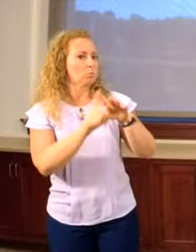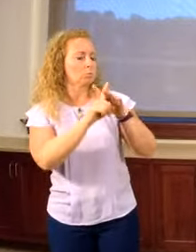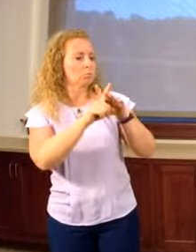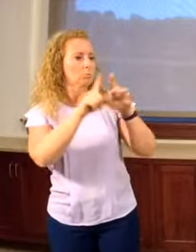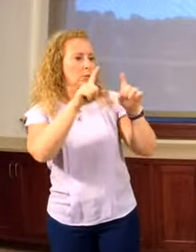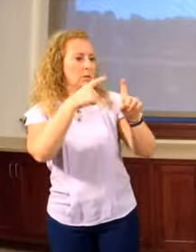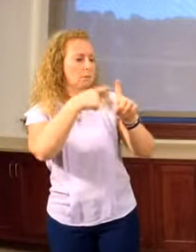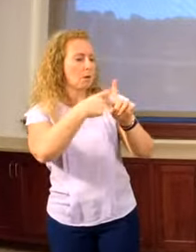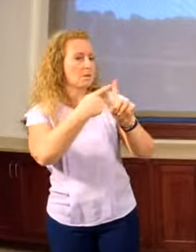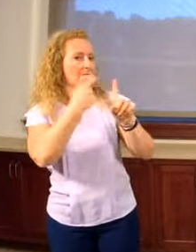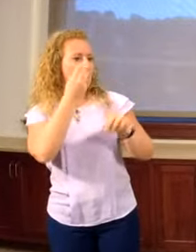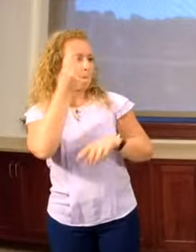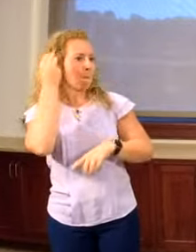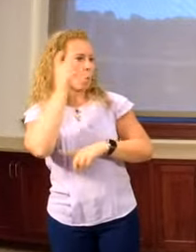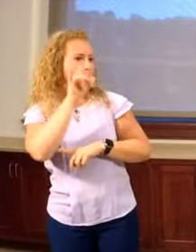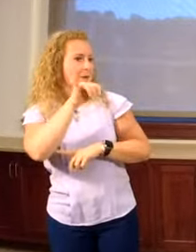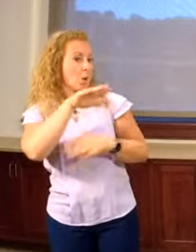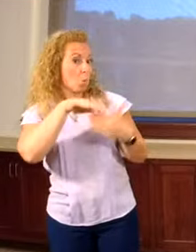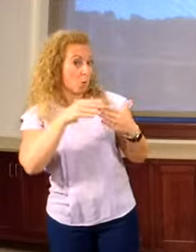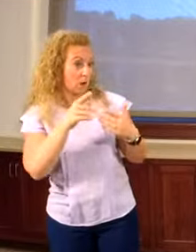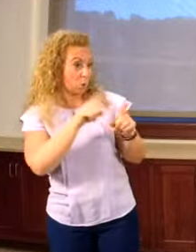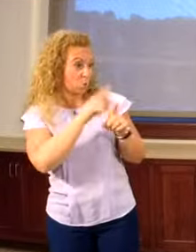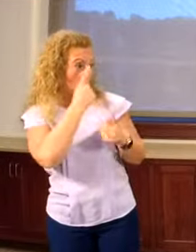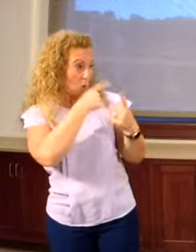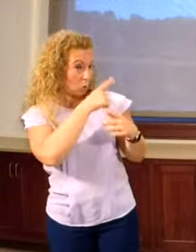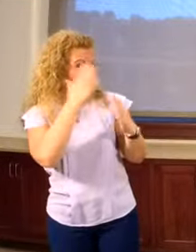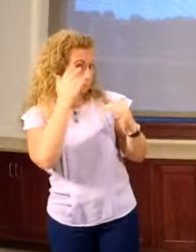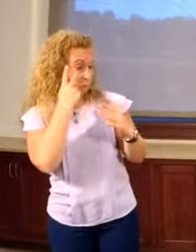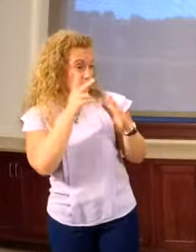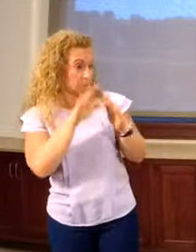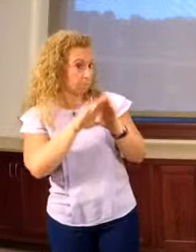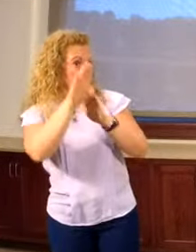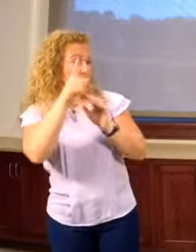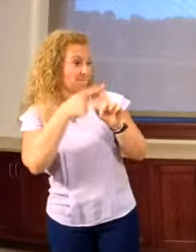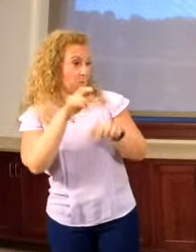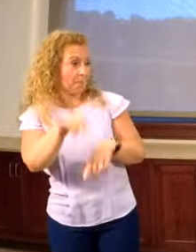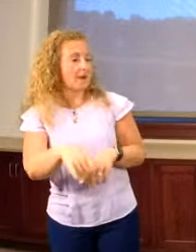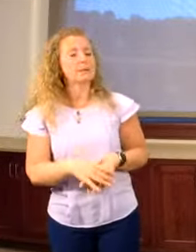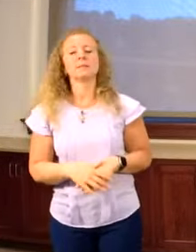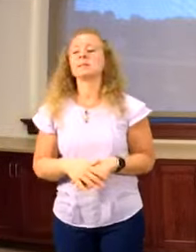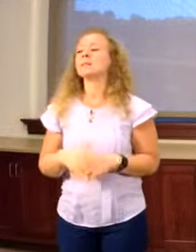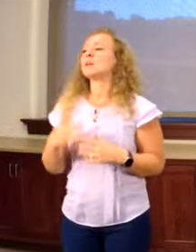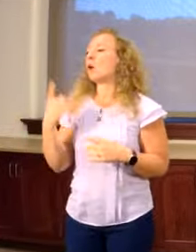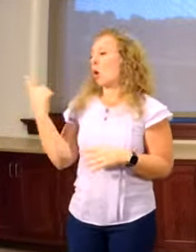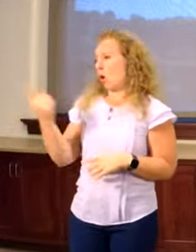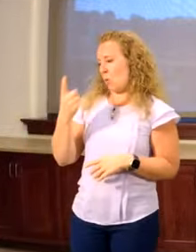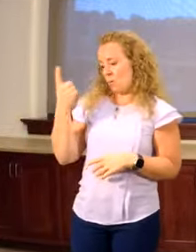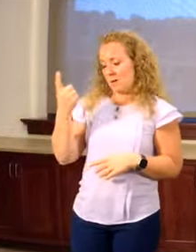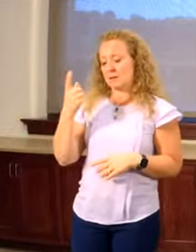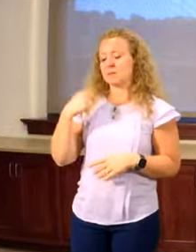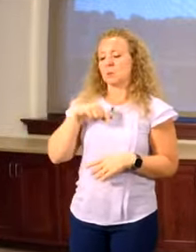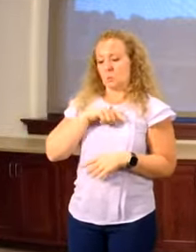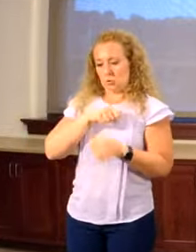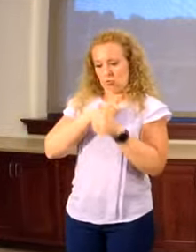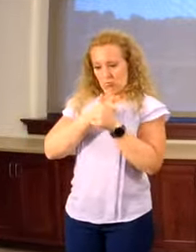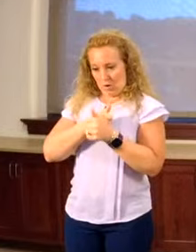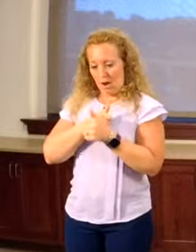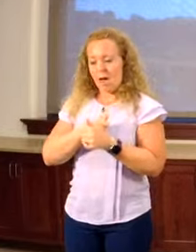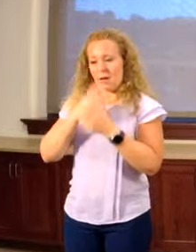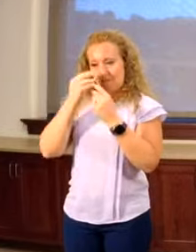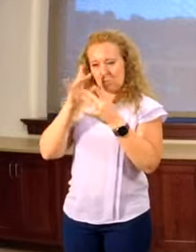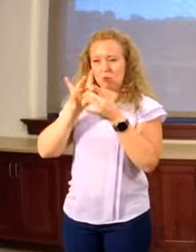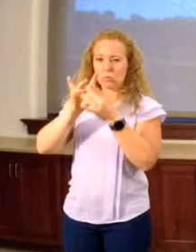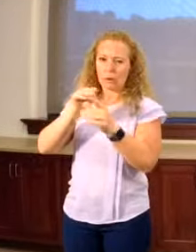weekend? And is that something you expect to see in the next few days? So as always, we do track information